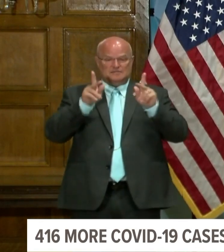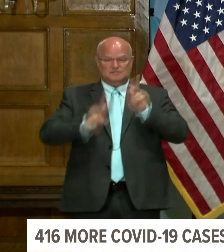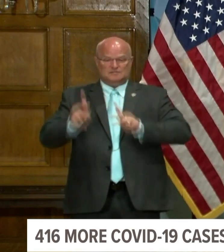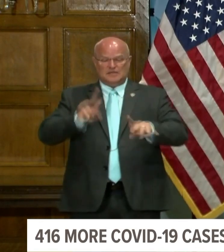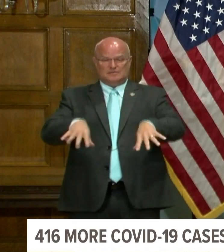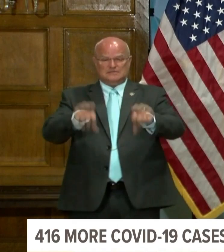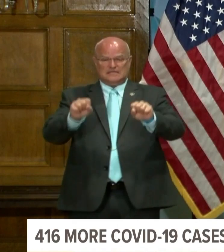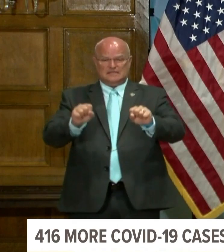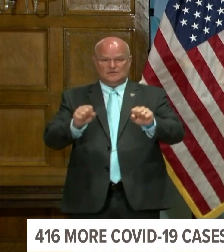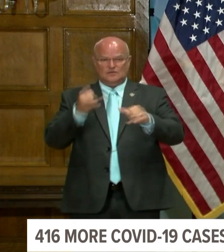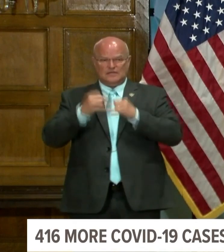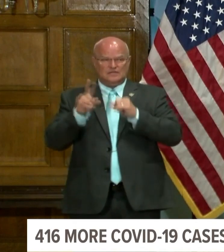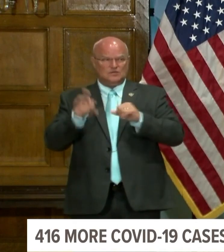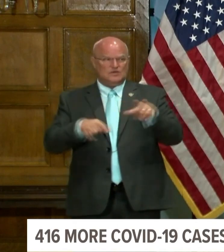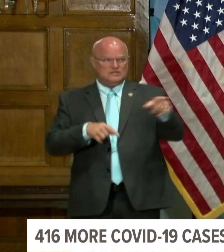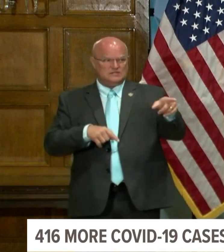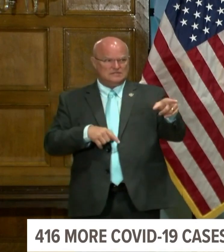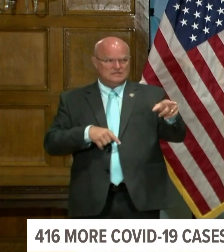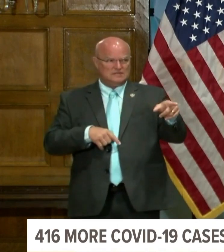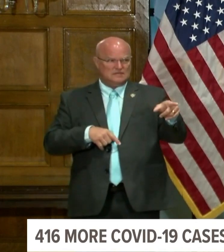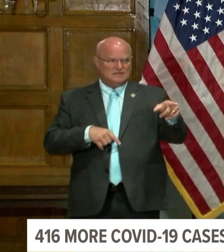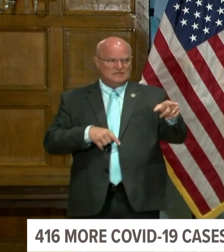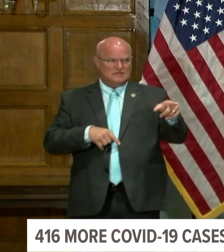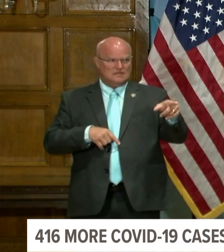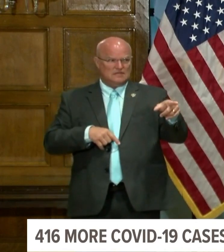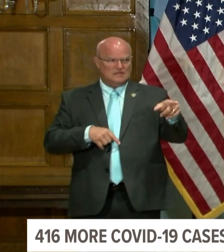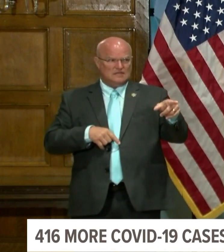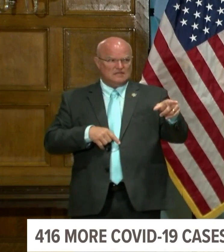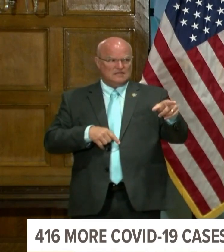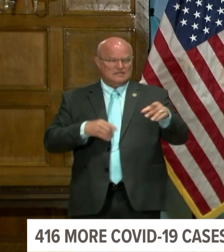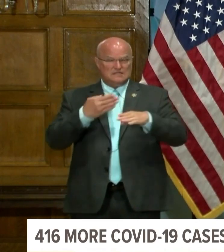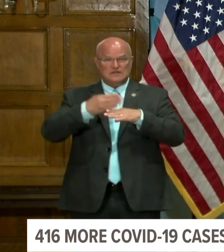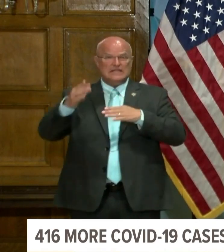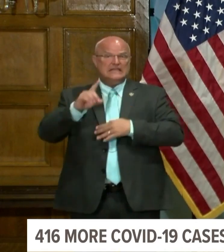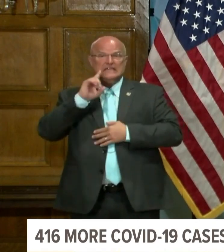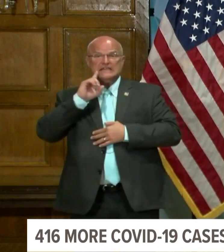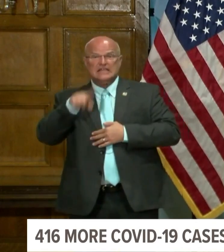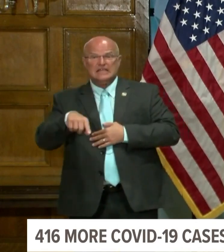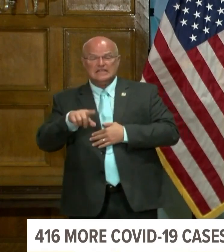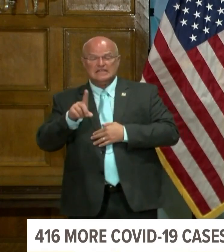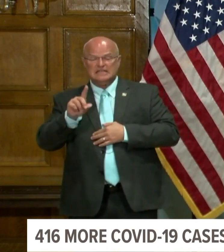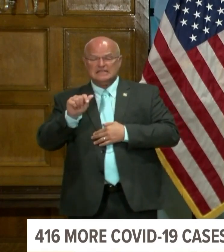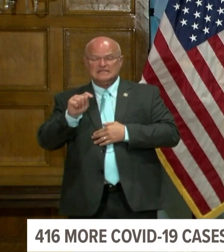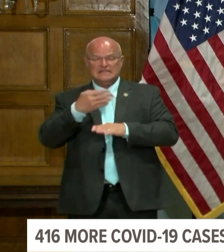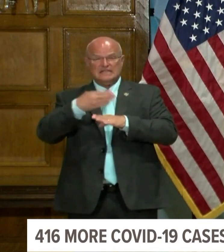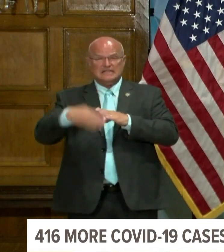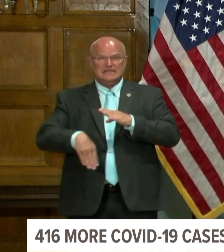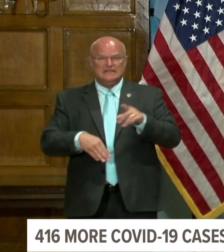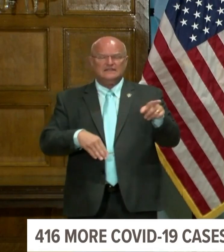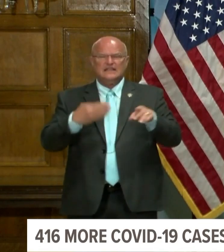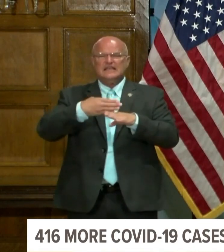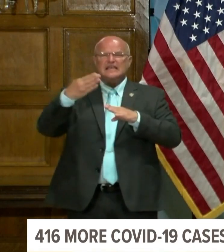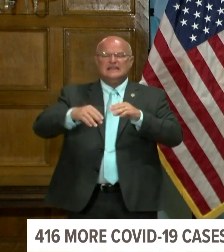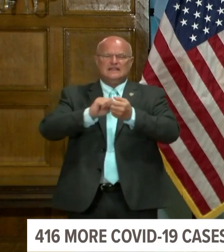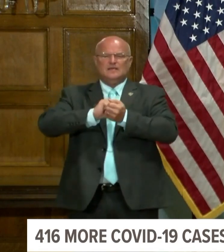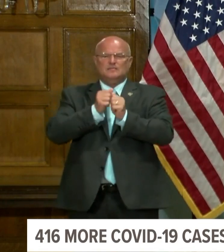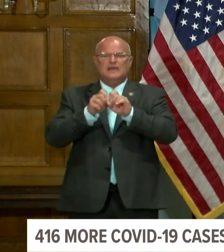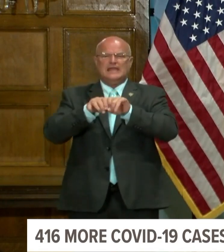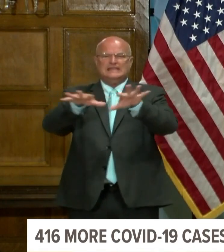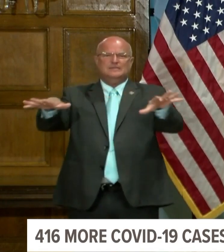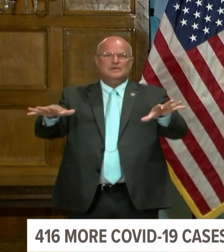take. One last question. Is there an end date on your orders? Yes. The end date is at the end of the